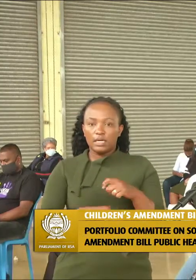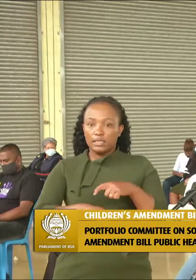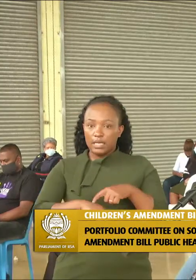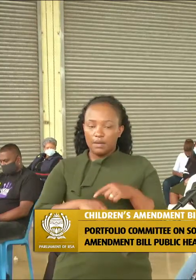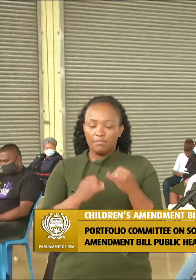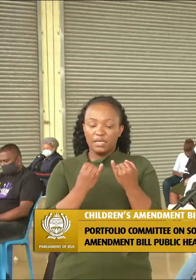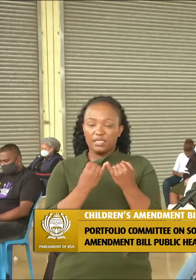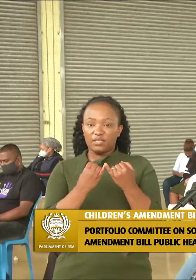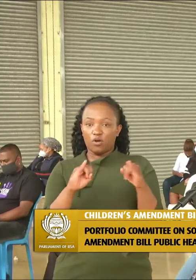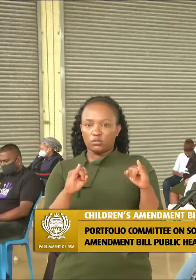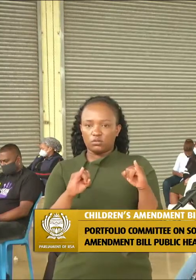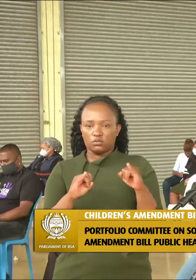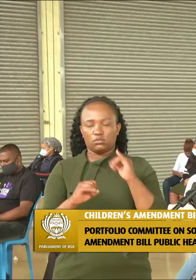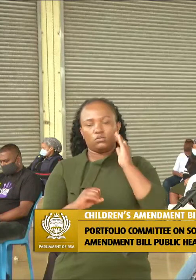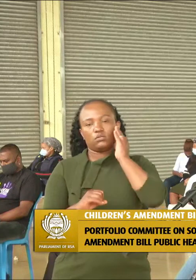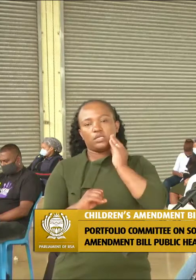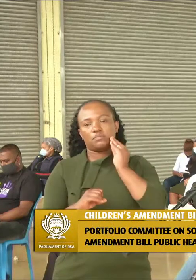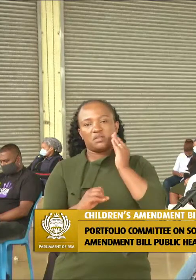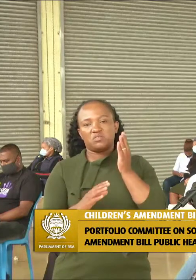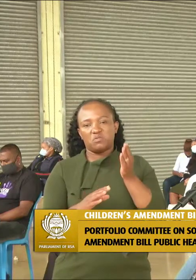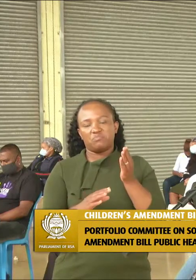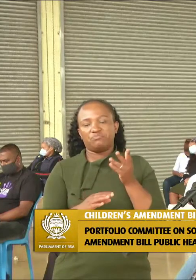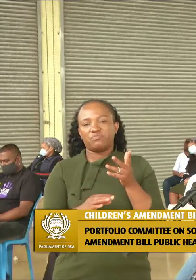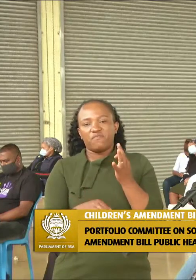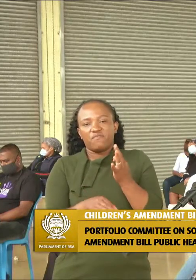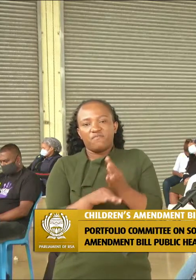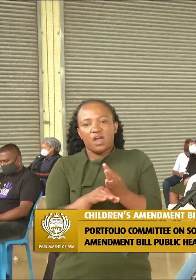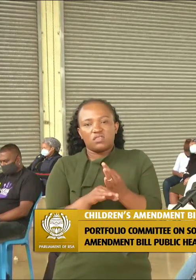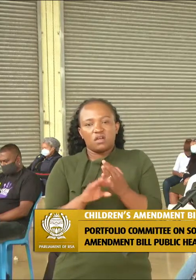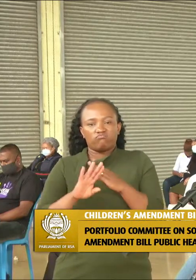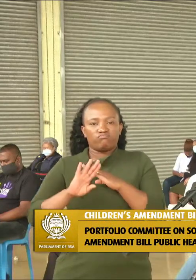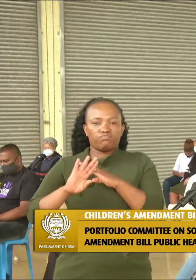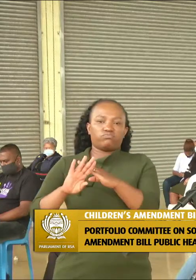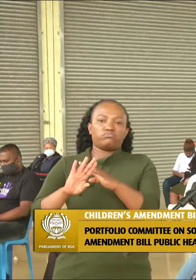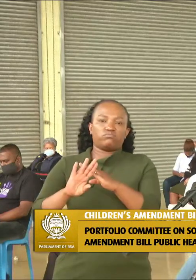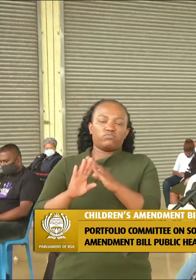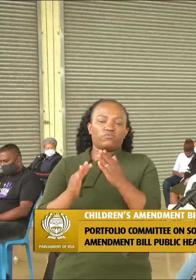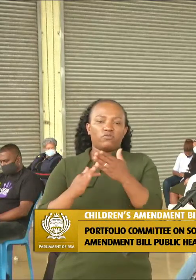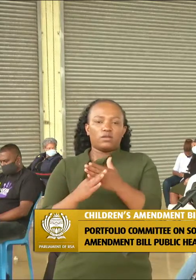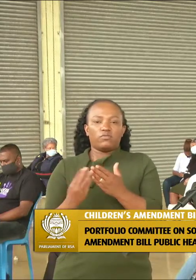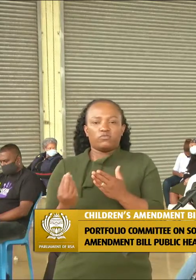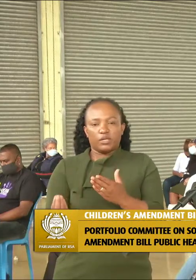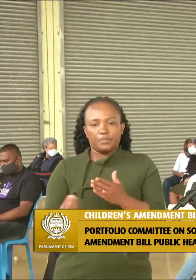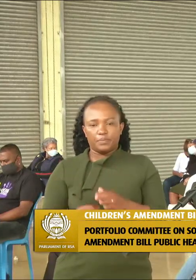Obaba abacishe ababe u60% ukuya ku70%